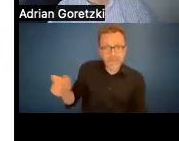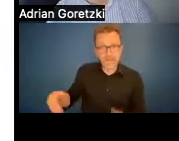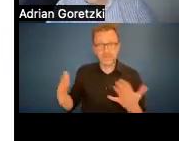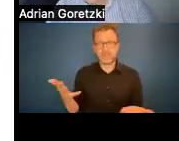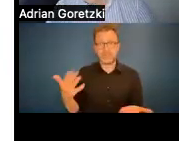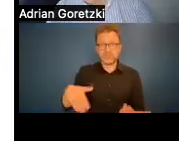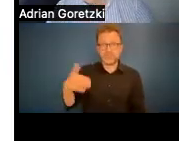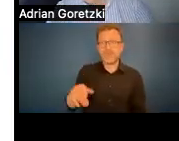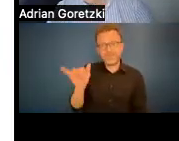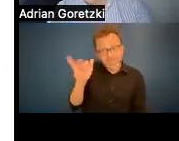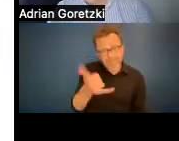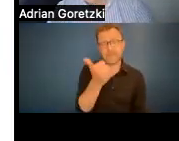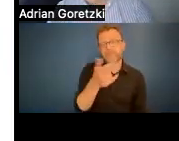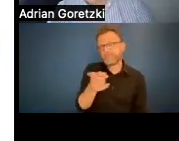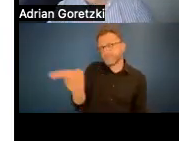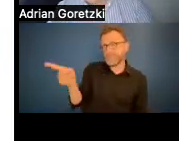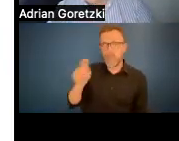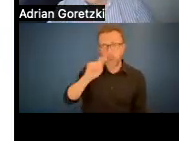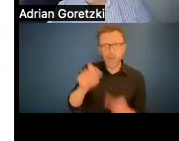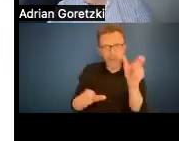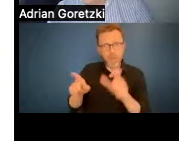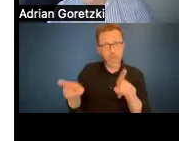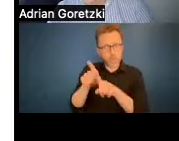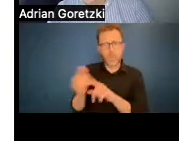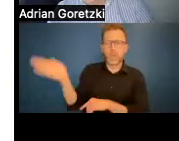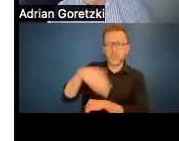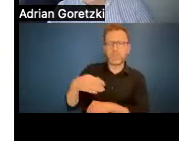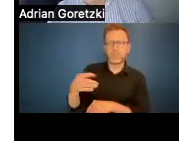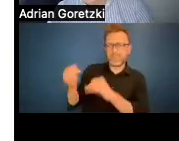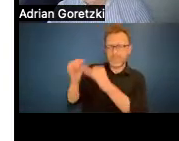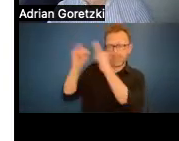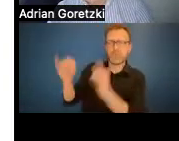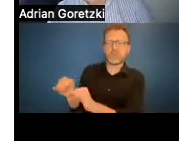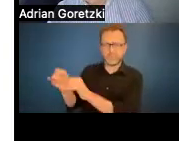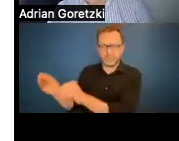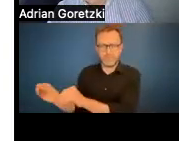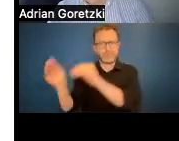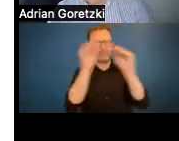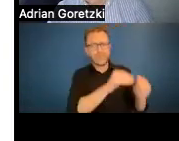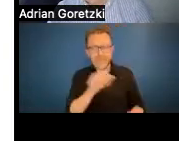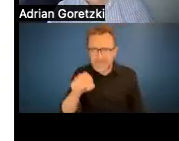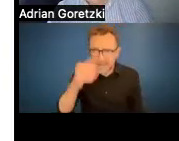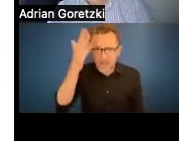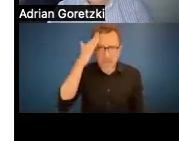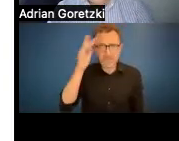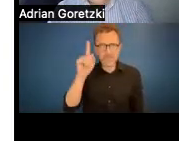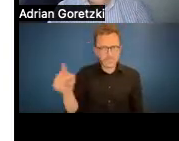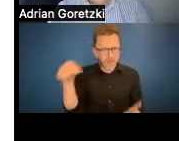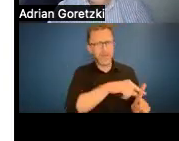we did the legal part, but also moved those people through the border. And we placed people with a specific